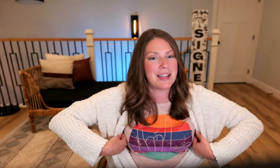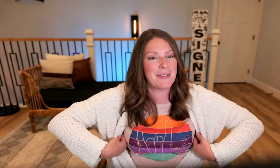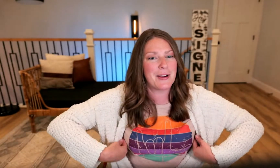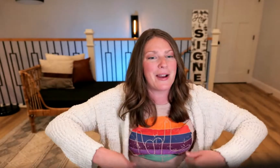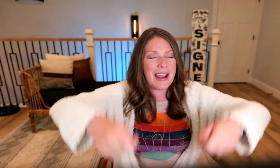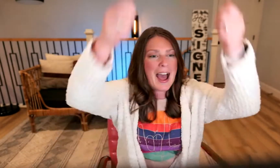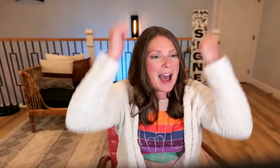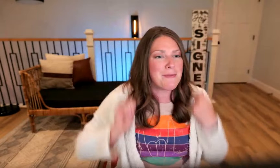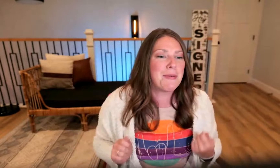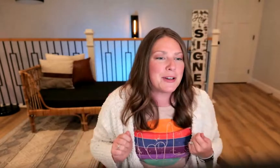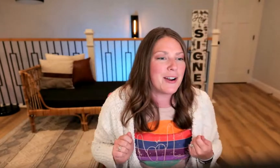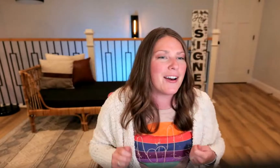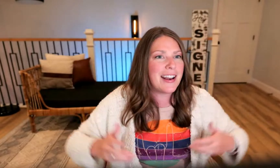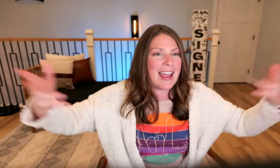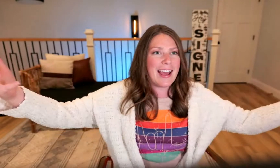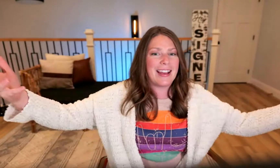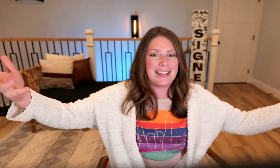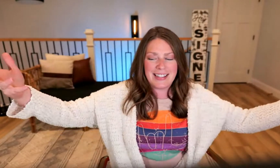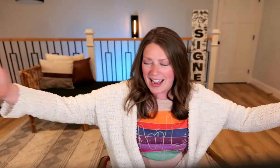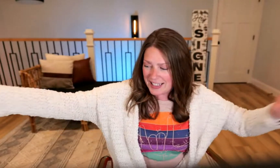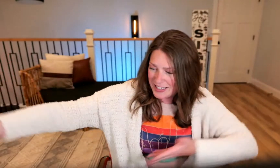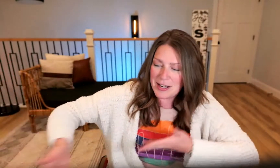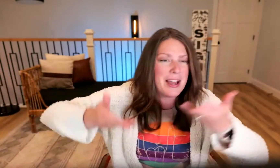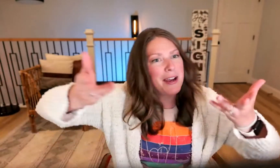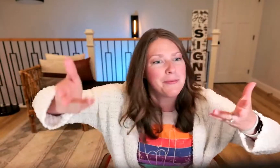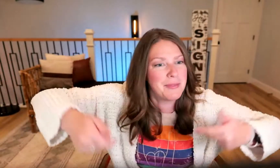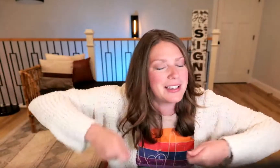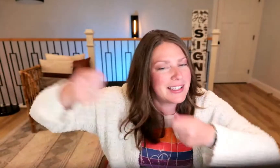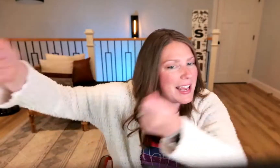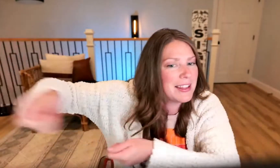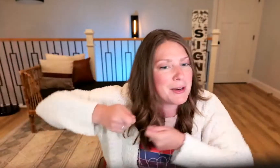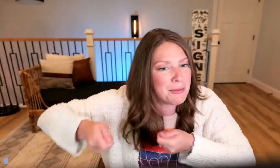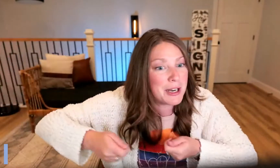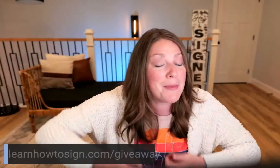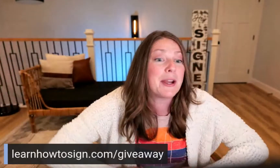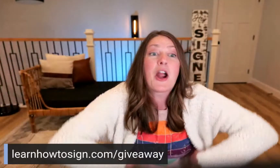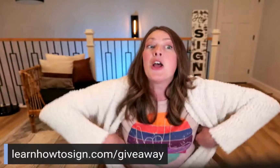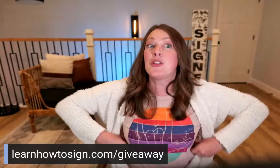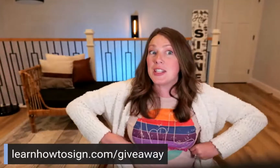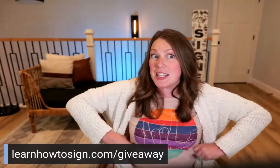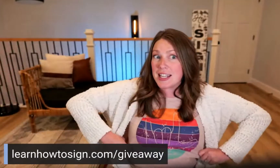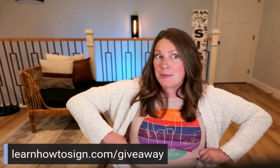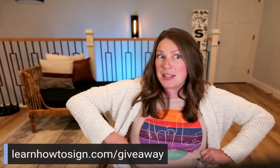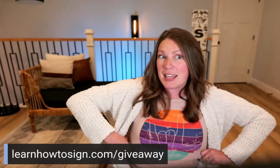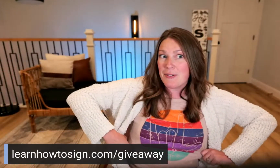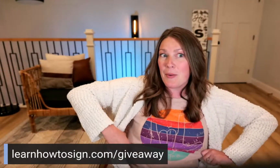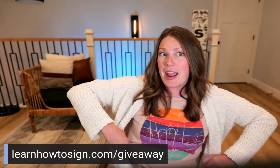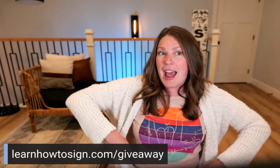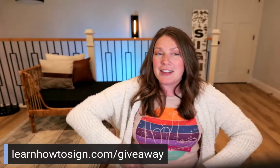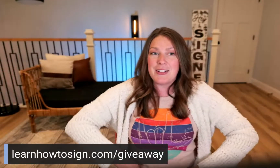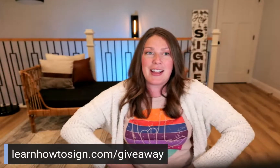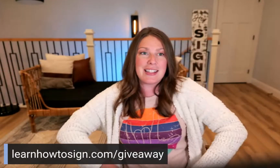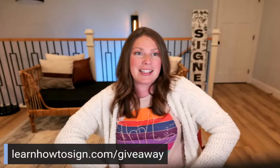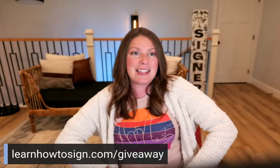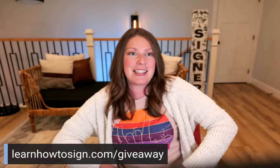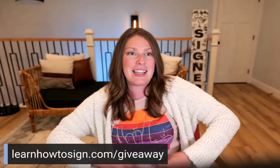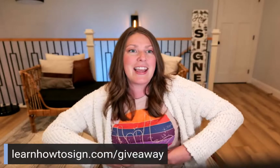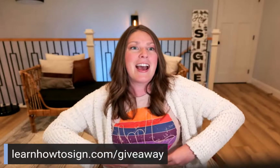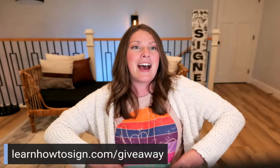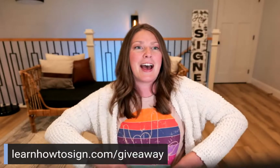giving away. I put it on and I didn't instead bring it up here. So this is gonna be the giveaway. As you guys can see,